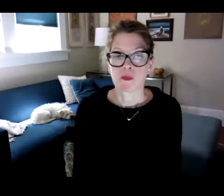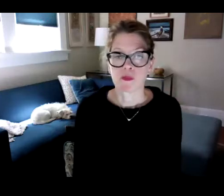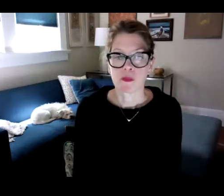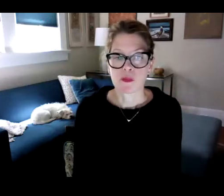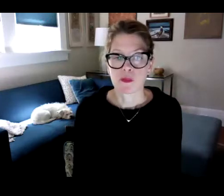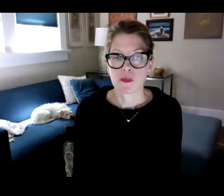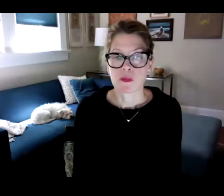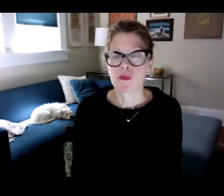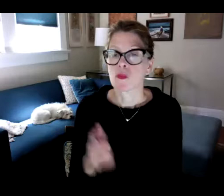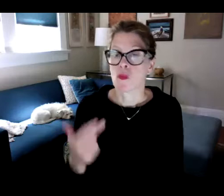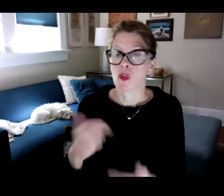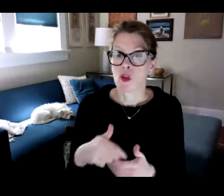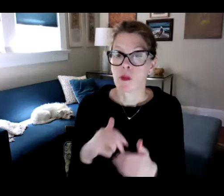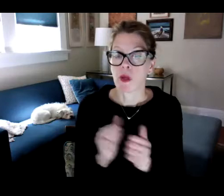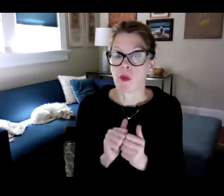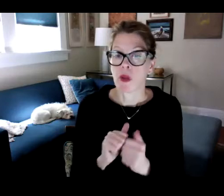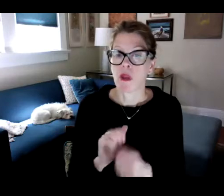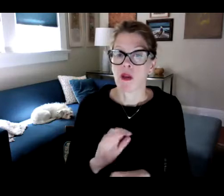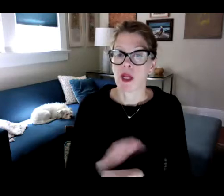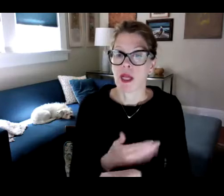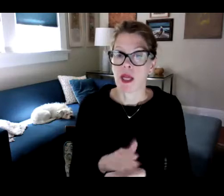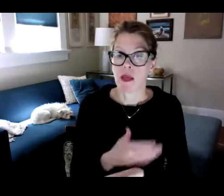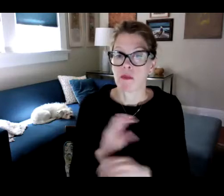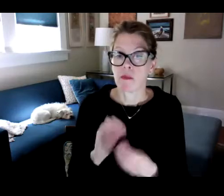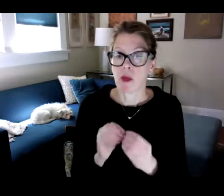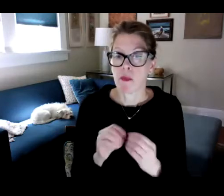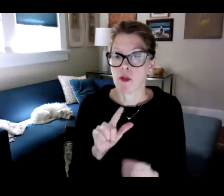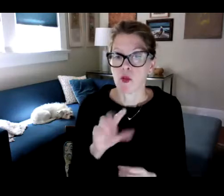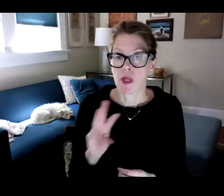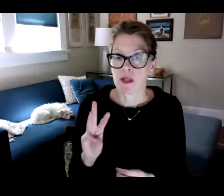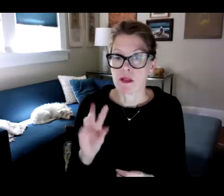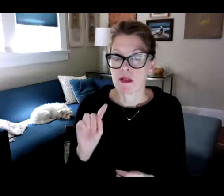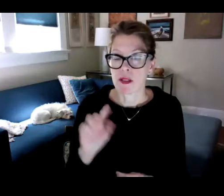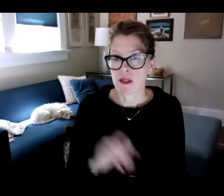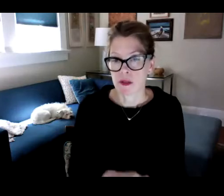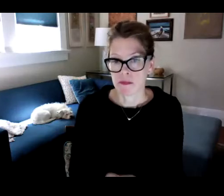Will you join me in hymn 26, O Gracious Light?